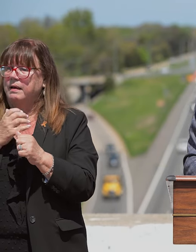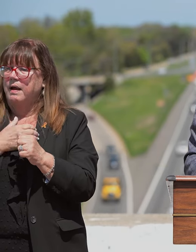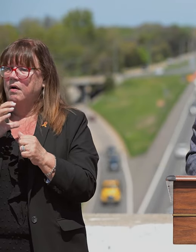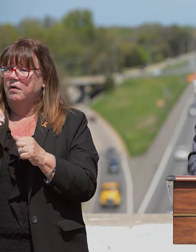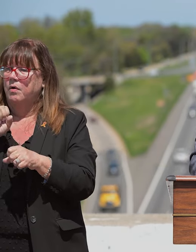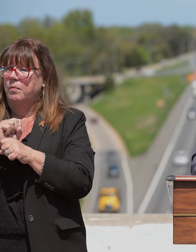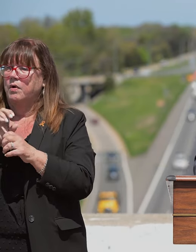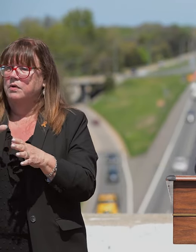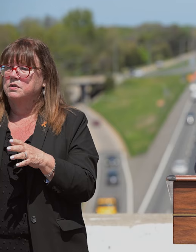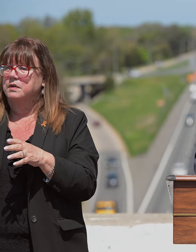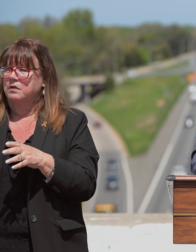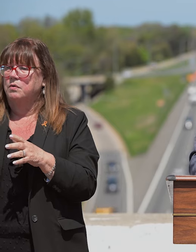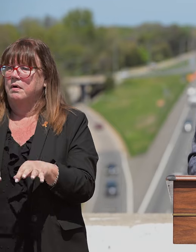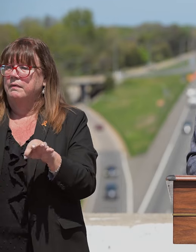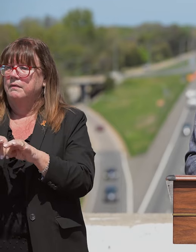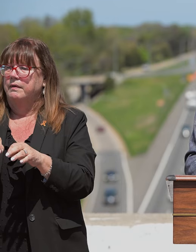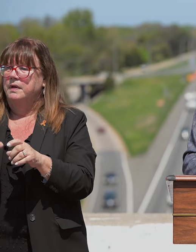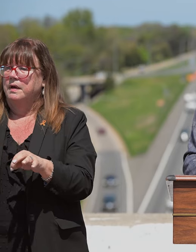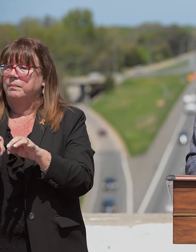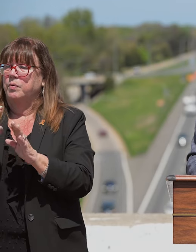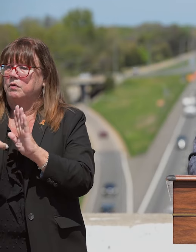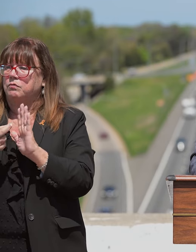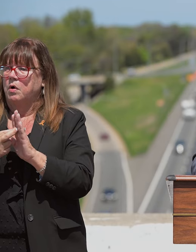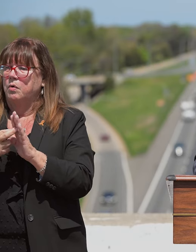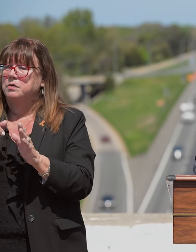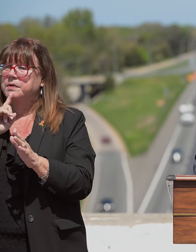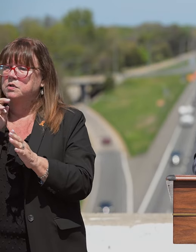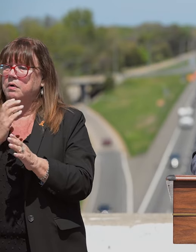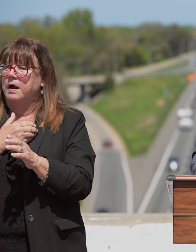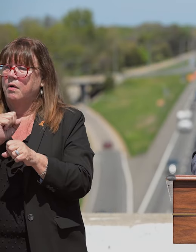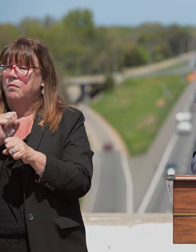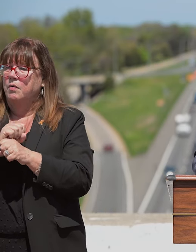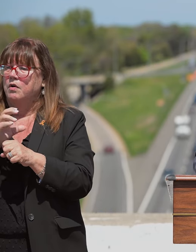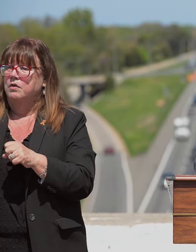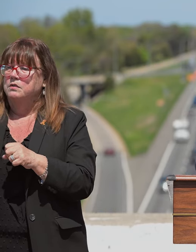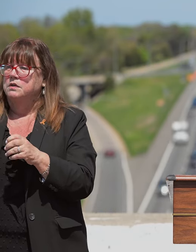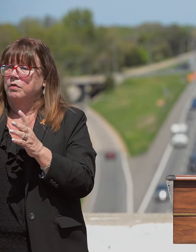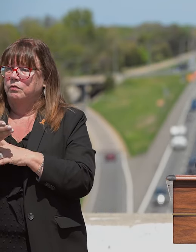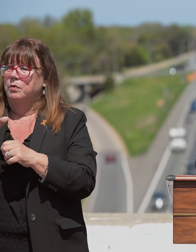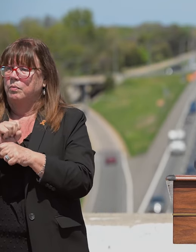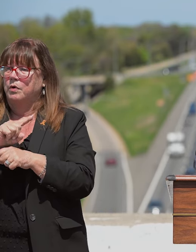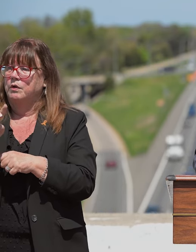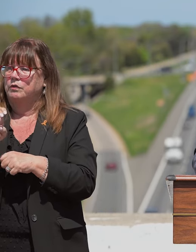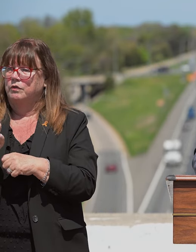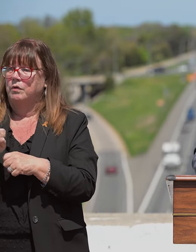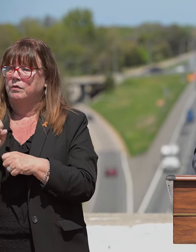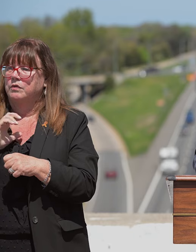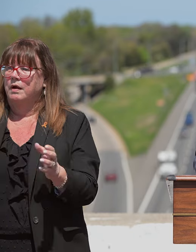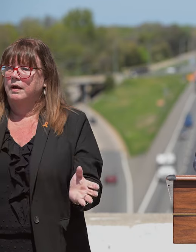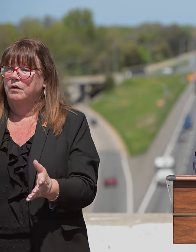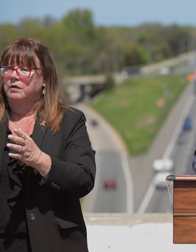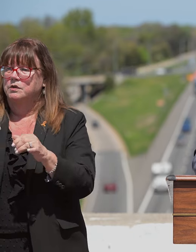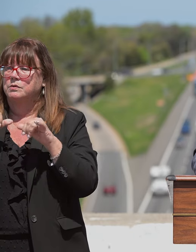in ensuring the safety of our workers and other drivers on the roadway. As you drive through work zones, I urge you to